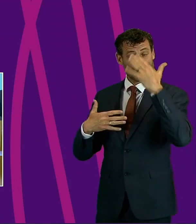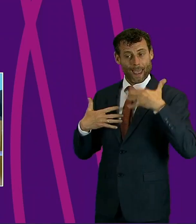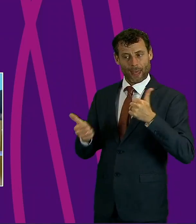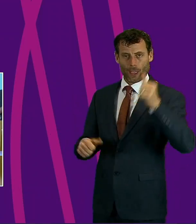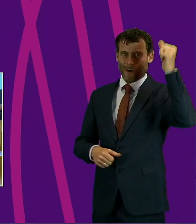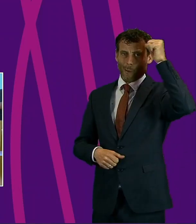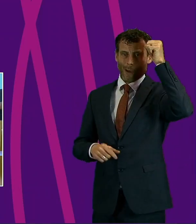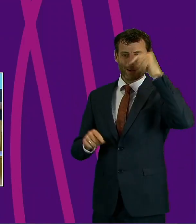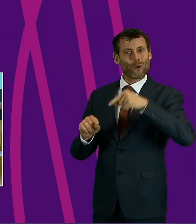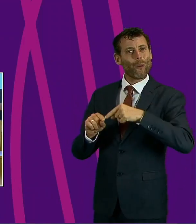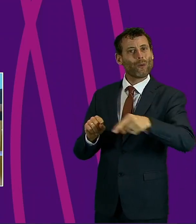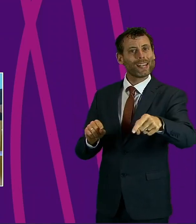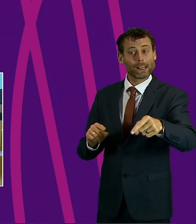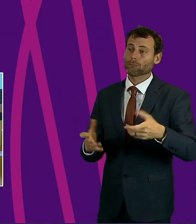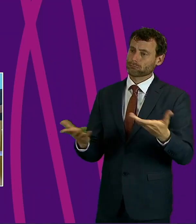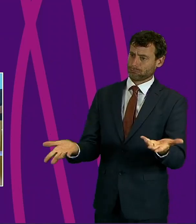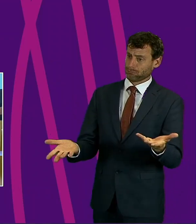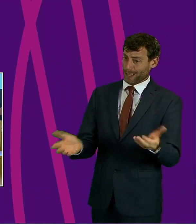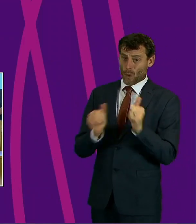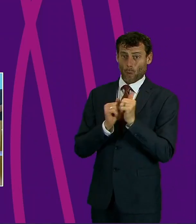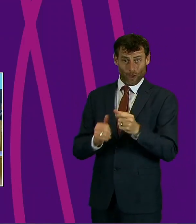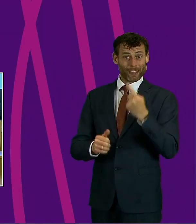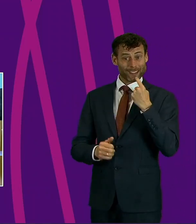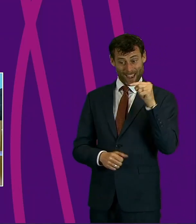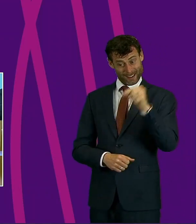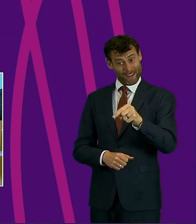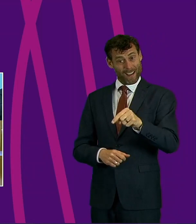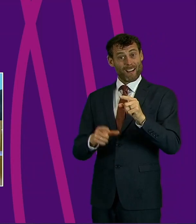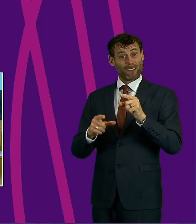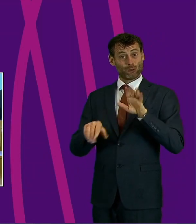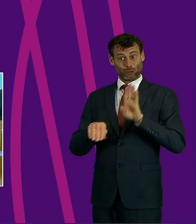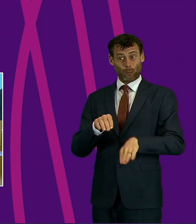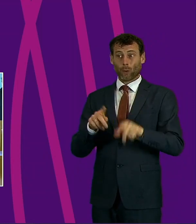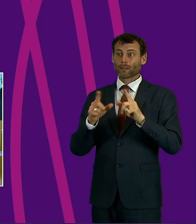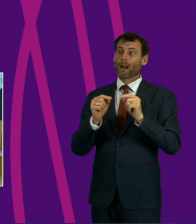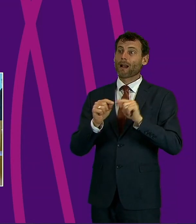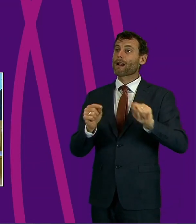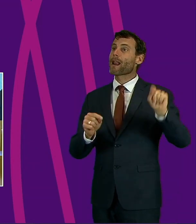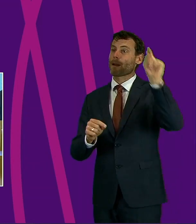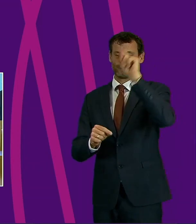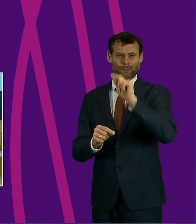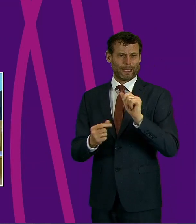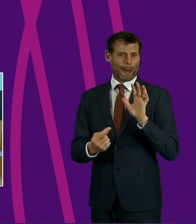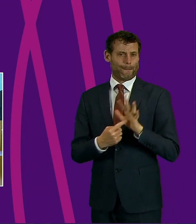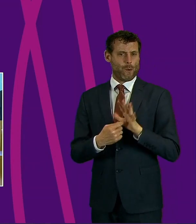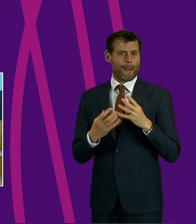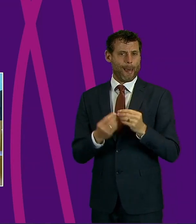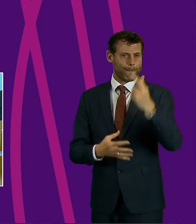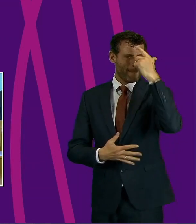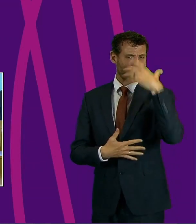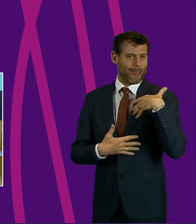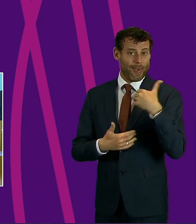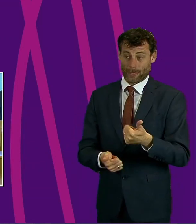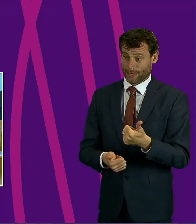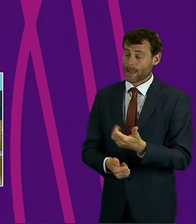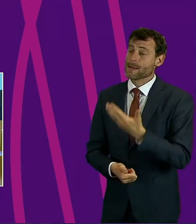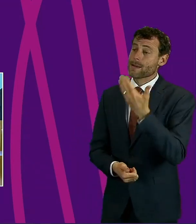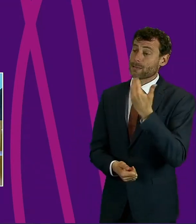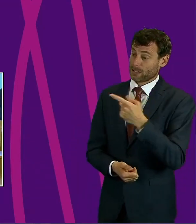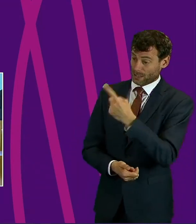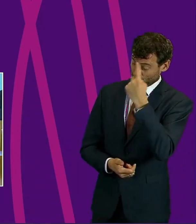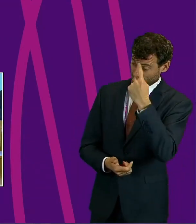acknowledge the mental health benefits of club sports? And will the Scottish Government look at the case of adding lawn bowls to the list of permitted